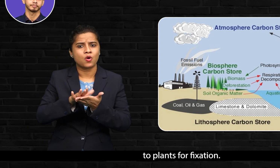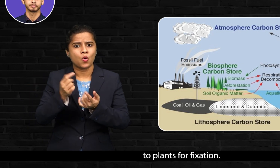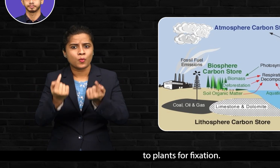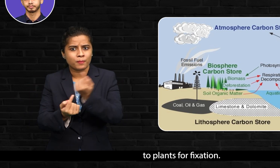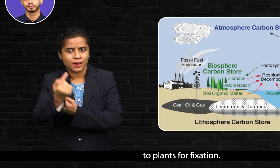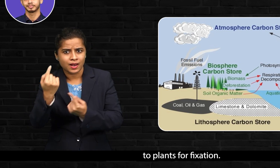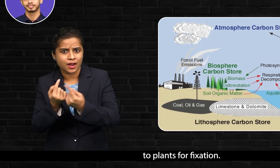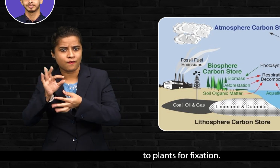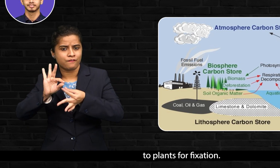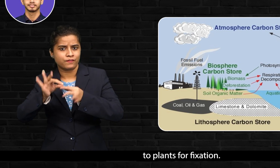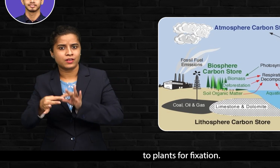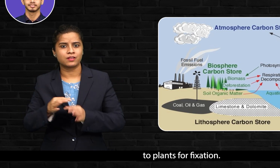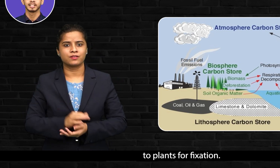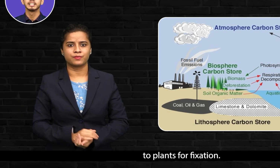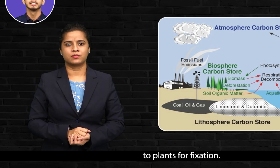fixation.